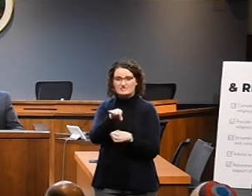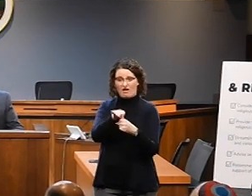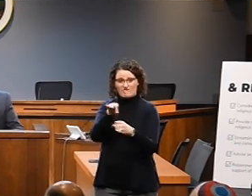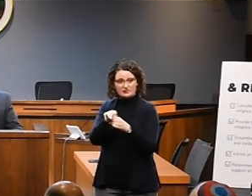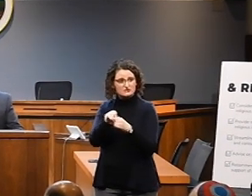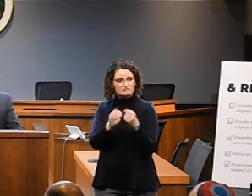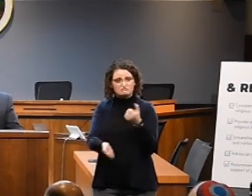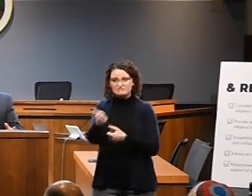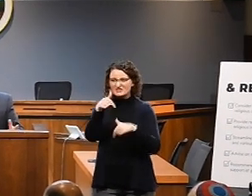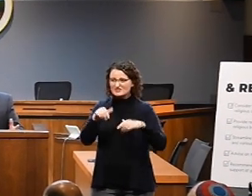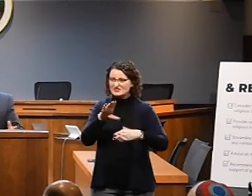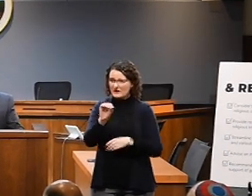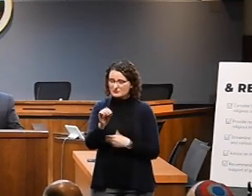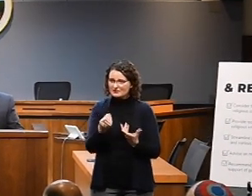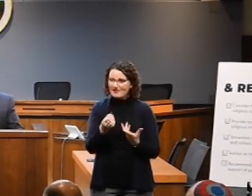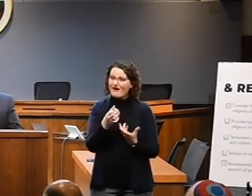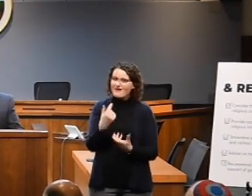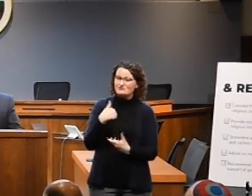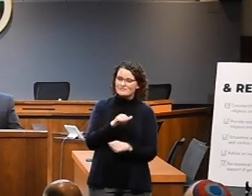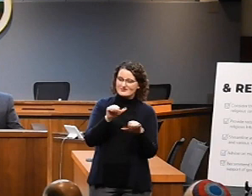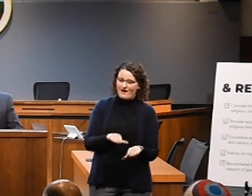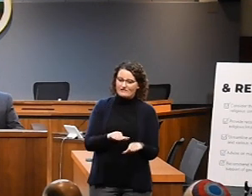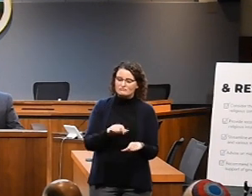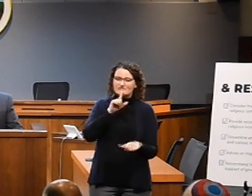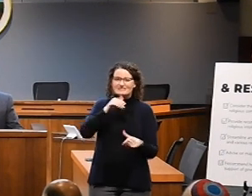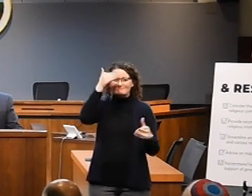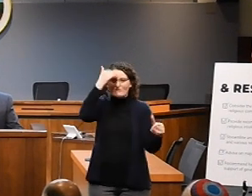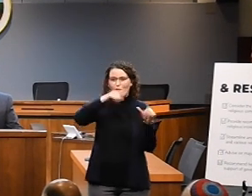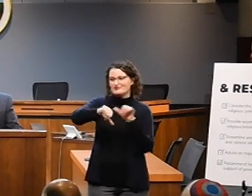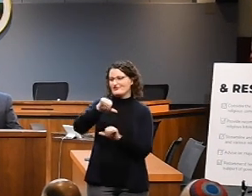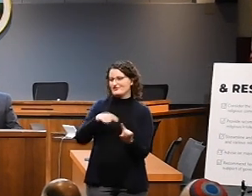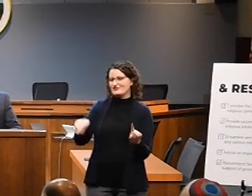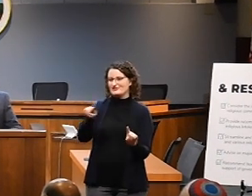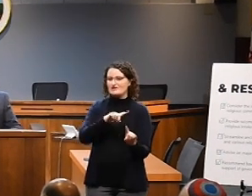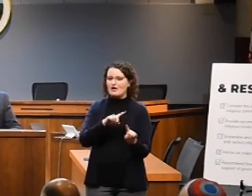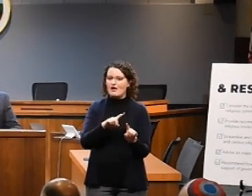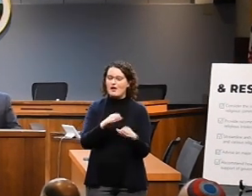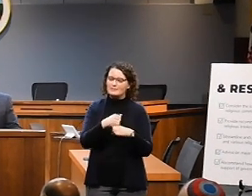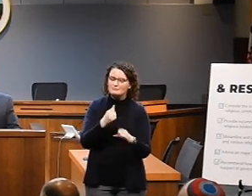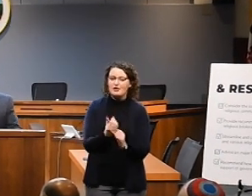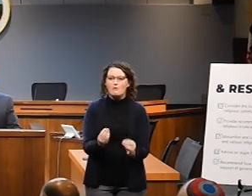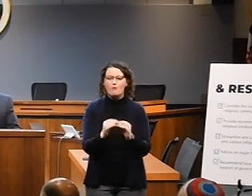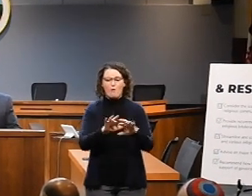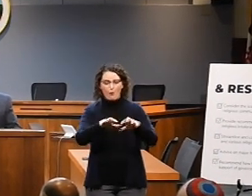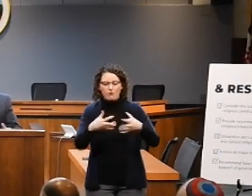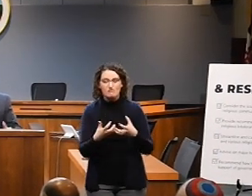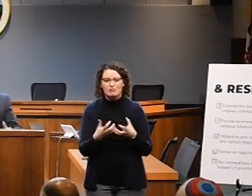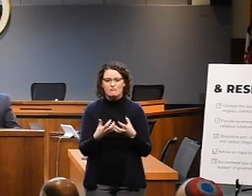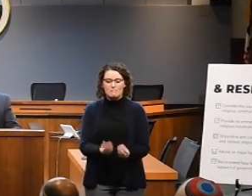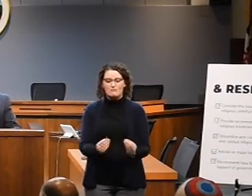this county, and the ways in which we'll come to know one another and create a more whole, a more just, a